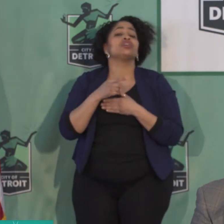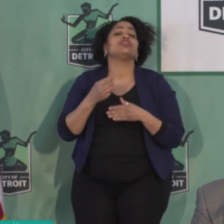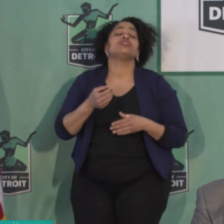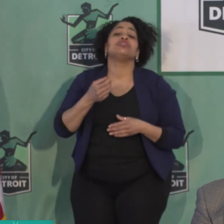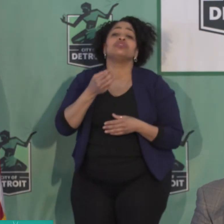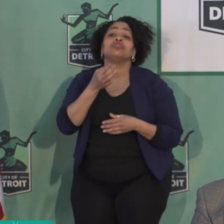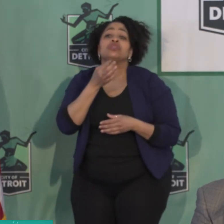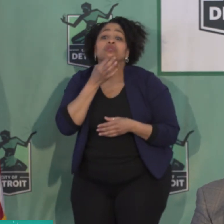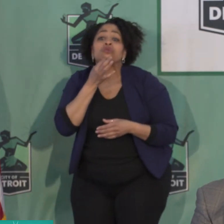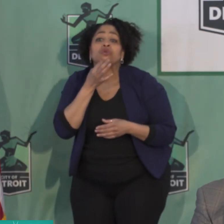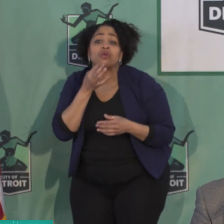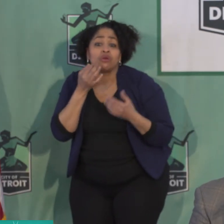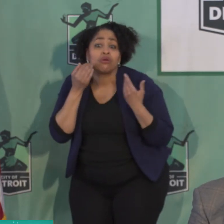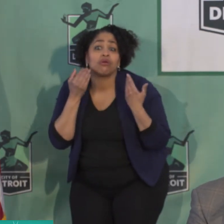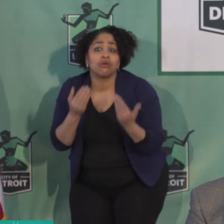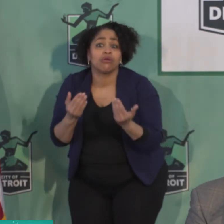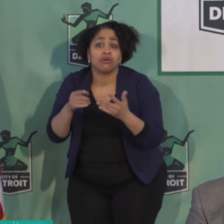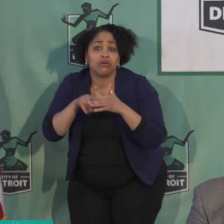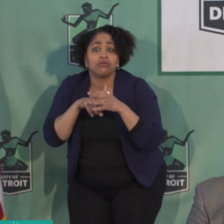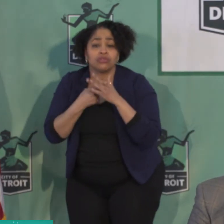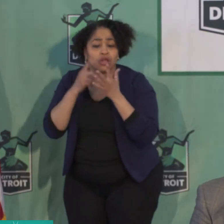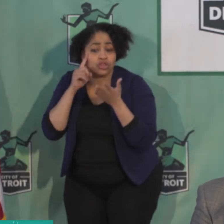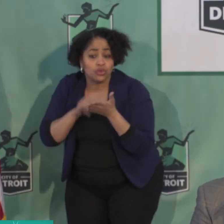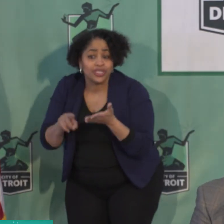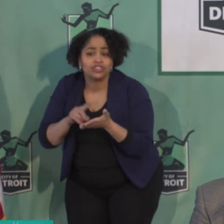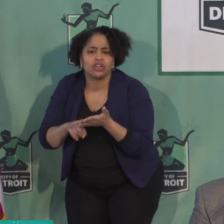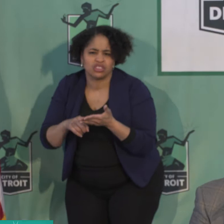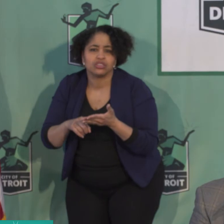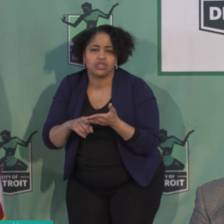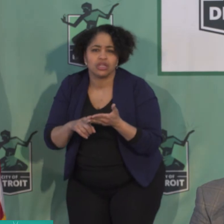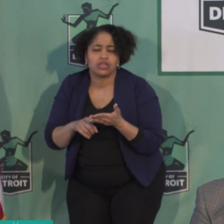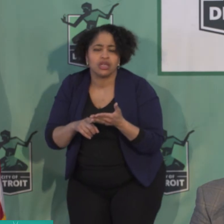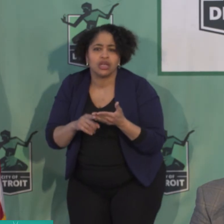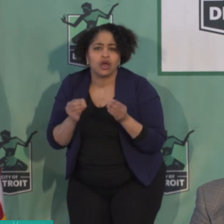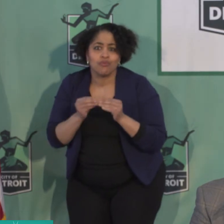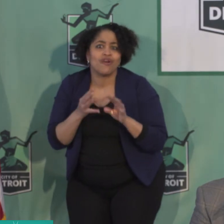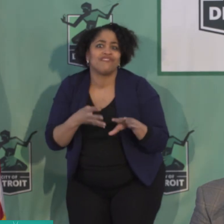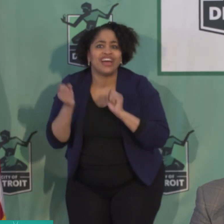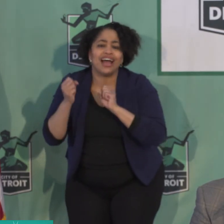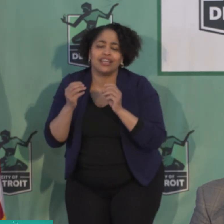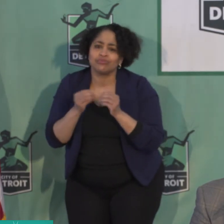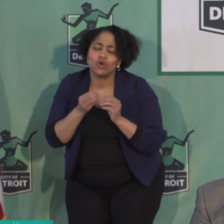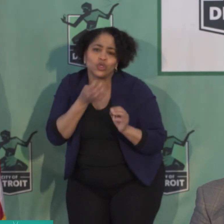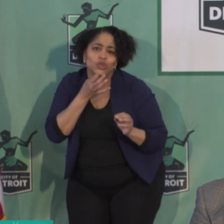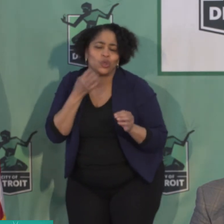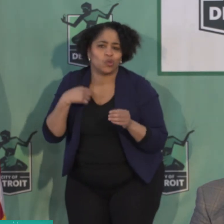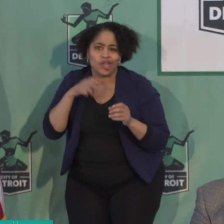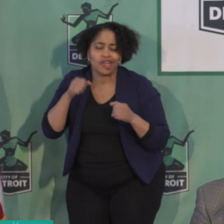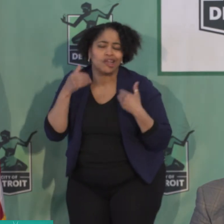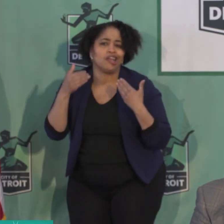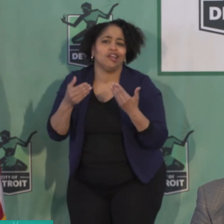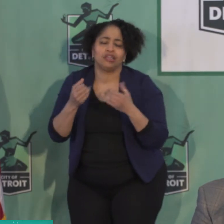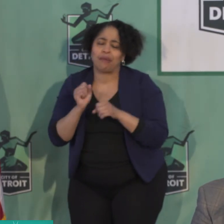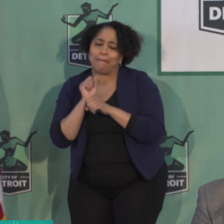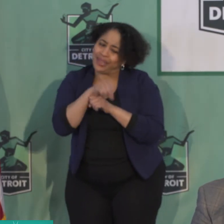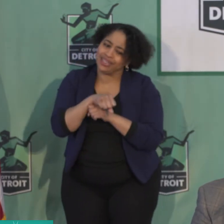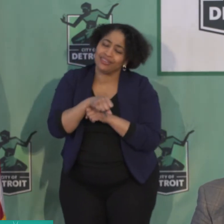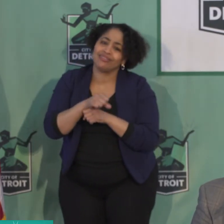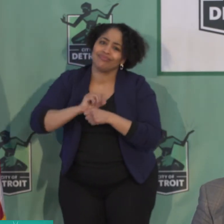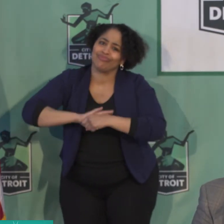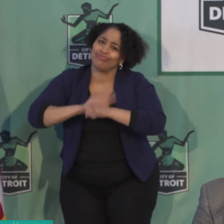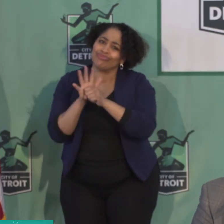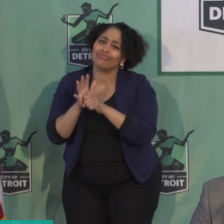sooner we get this kind of research in, the sooner we can start to beat this virus